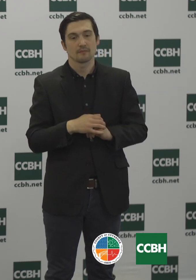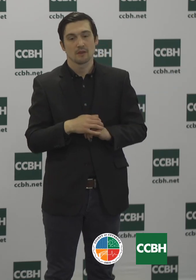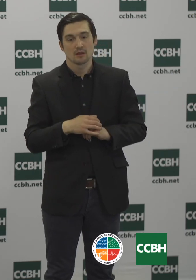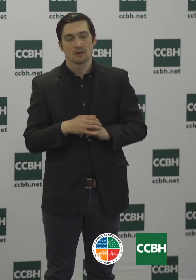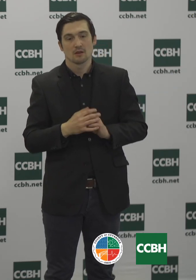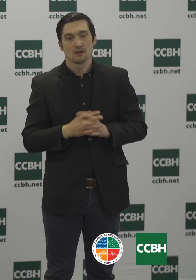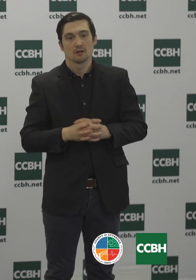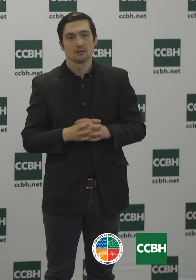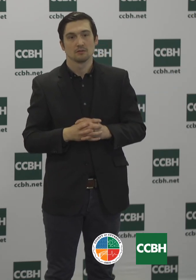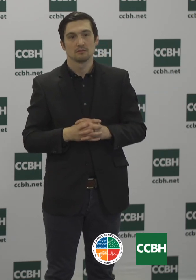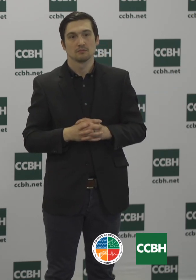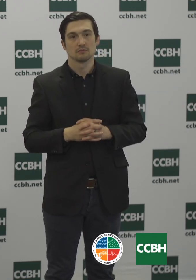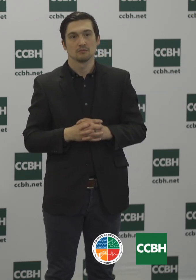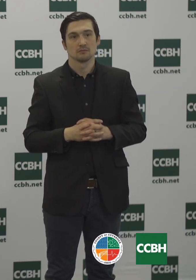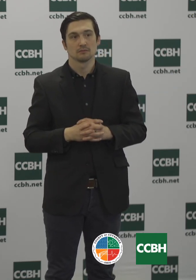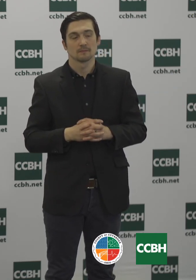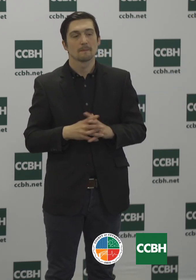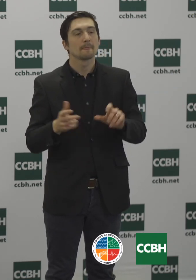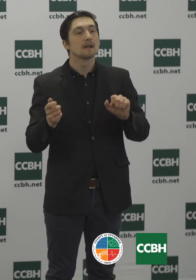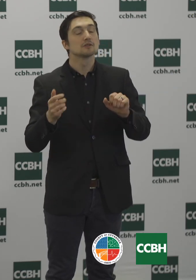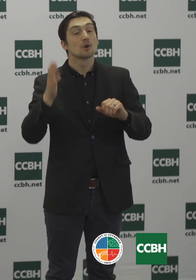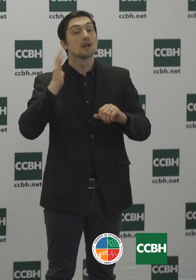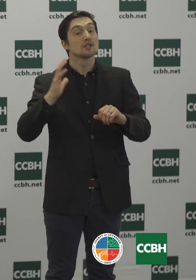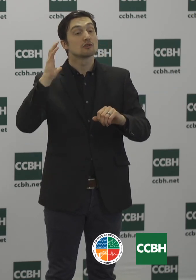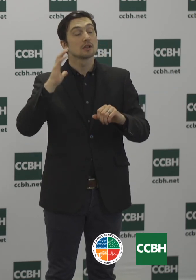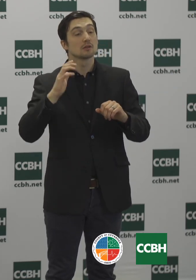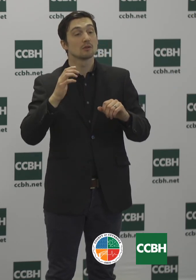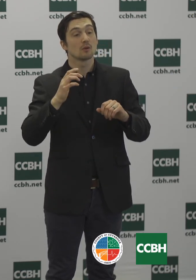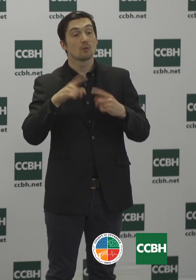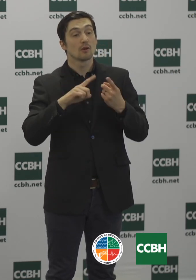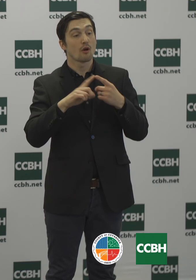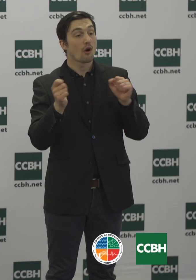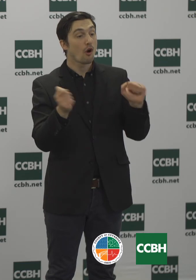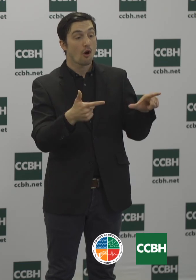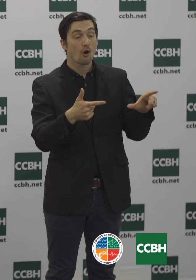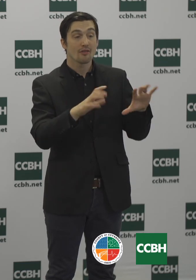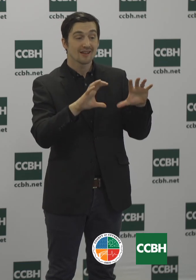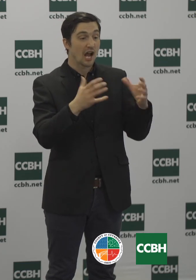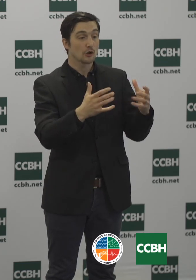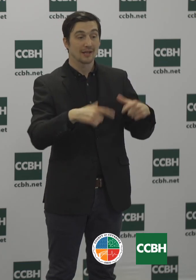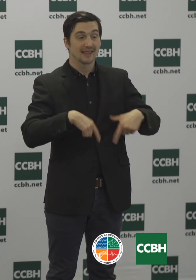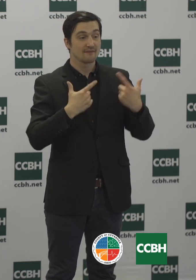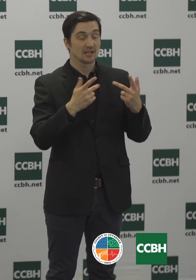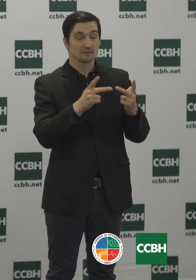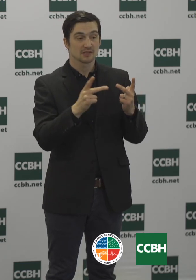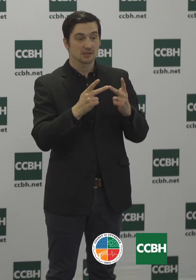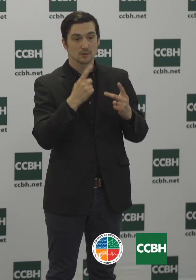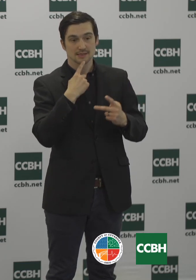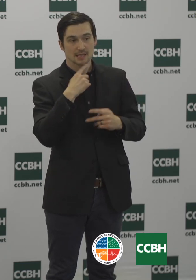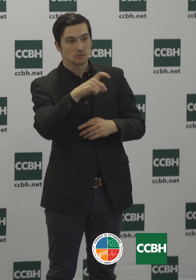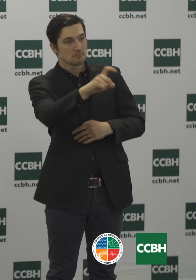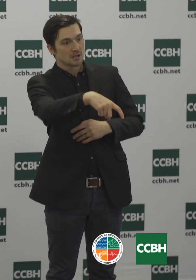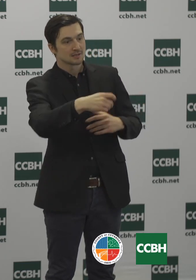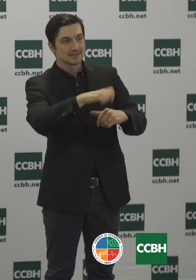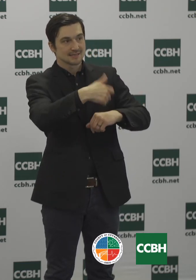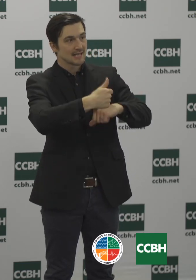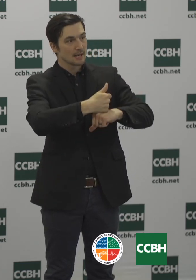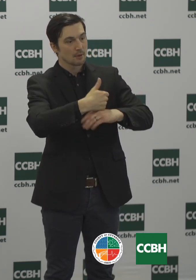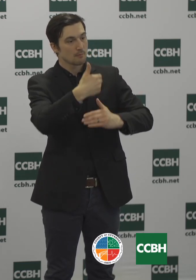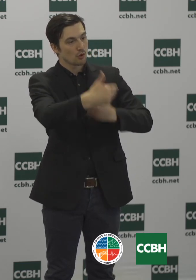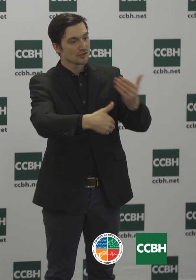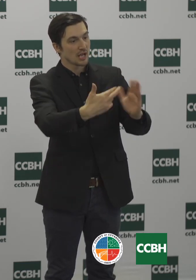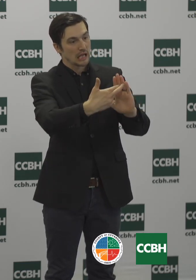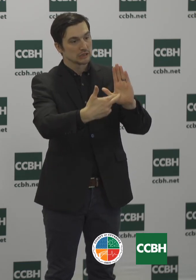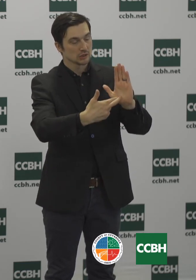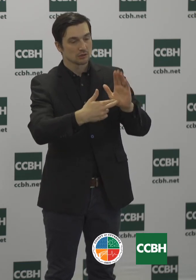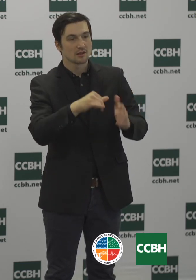when all the congregate living environments were told that they had to put processes in place, that became one